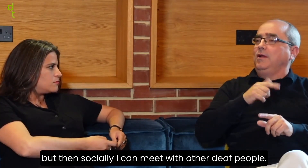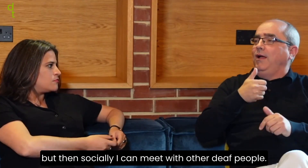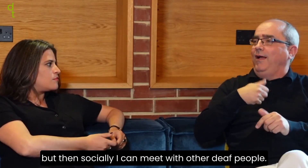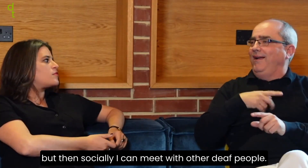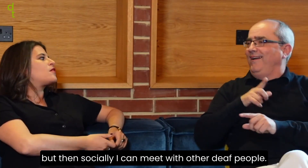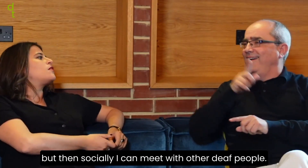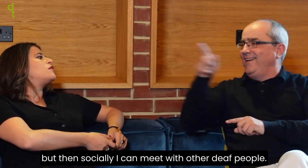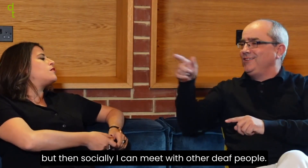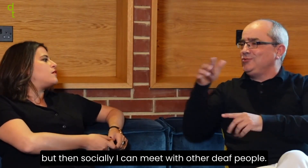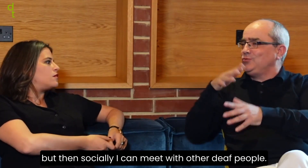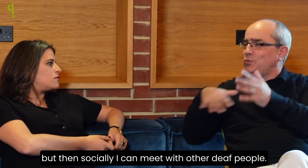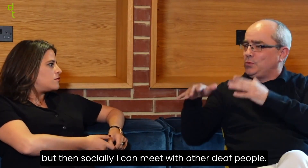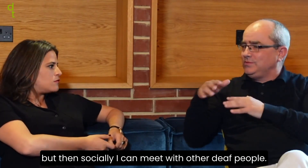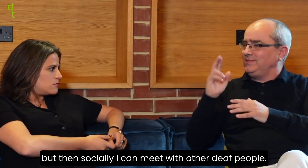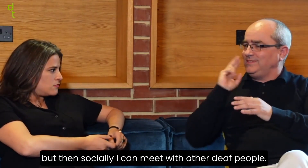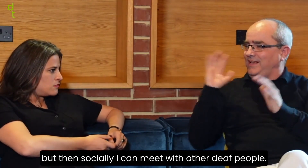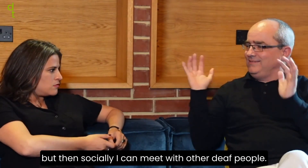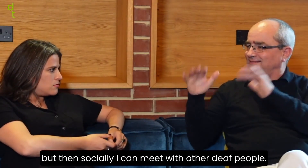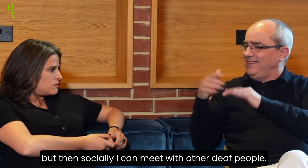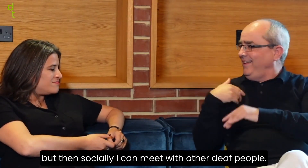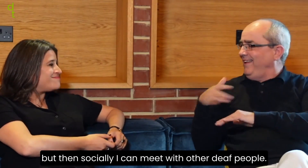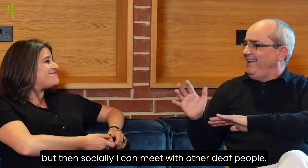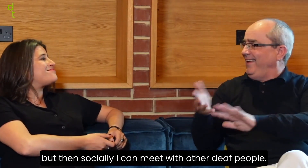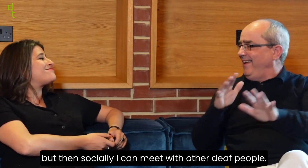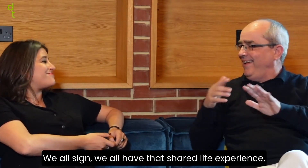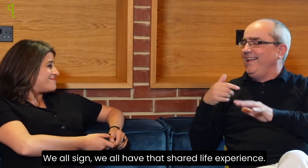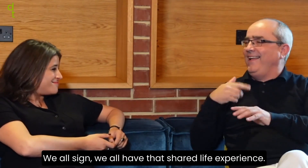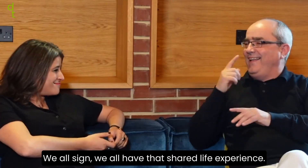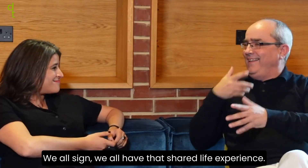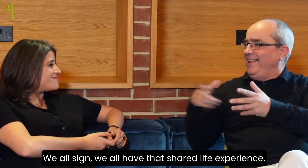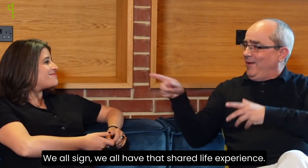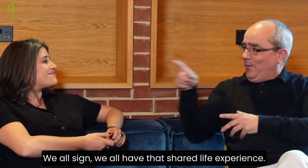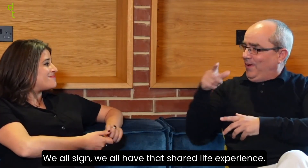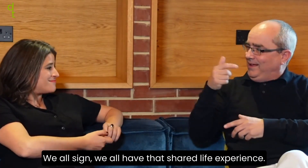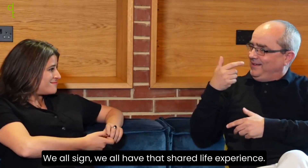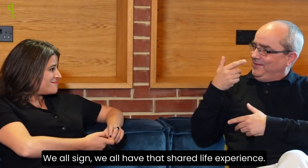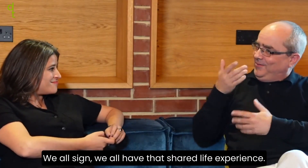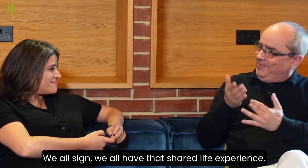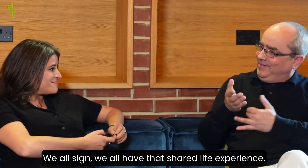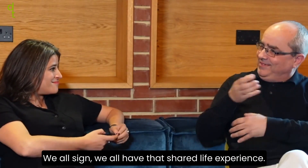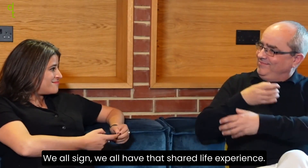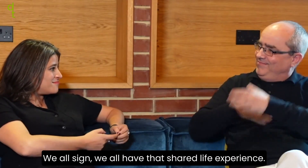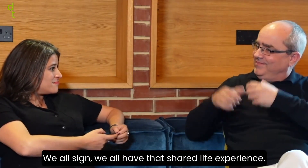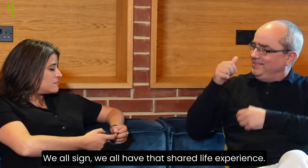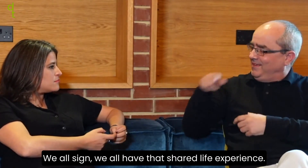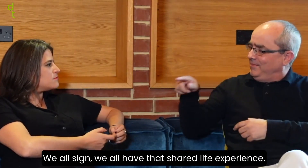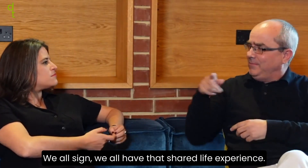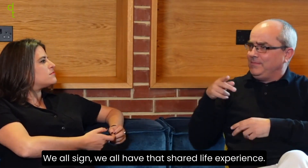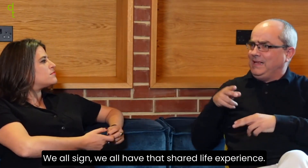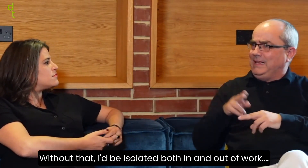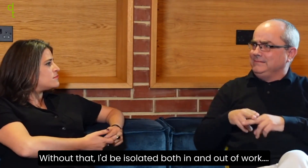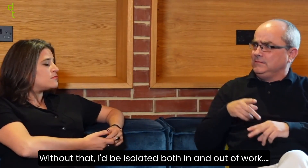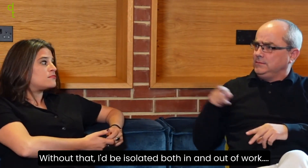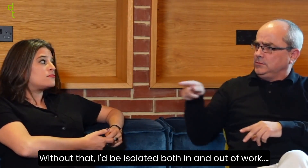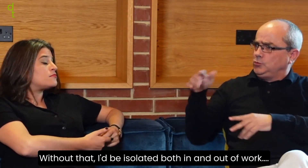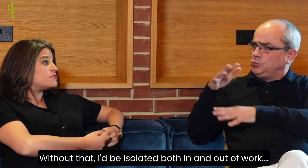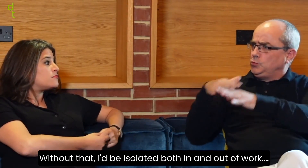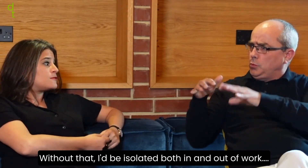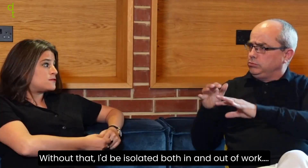but then socially I can meet with other deaf people. We all sign, we all have that shared life experience. Without